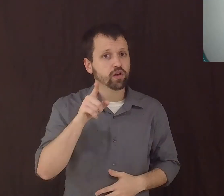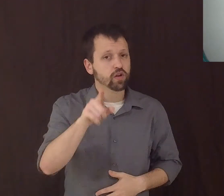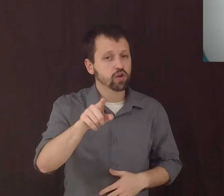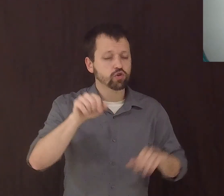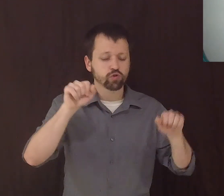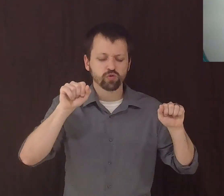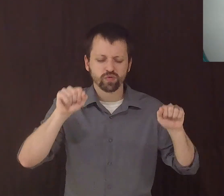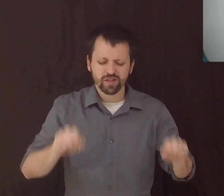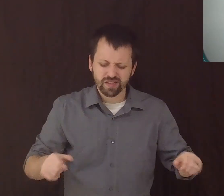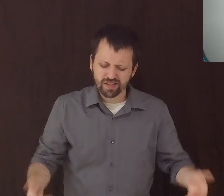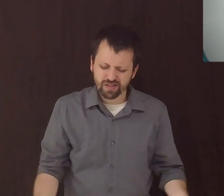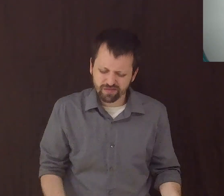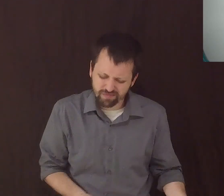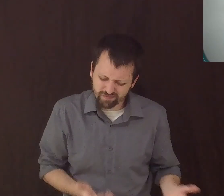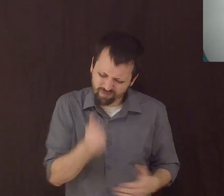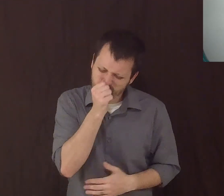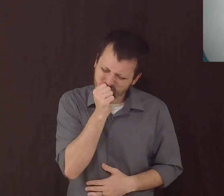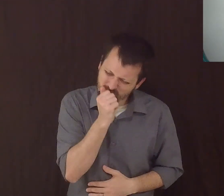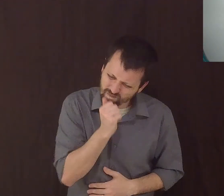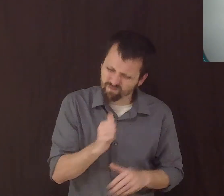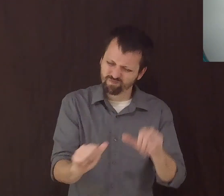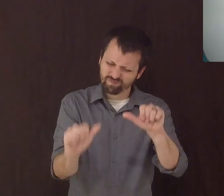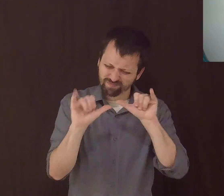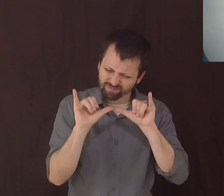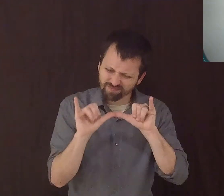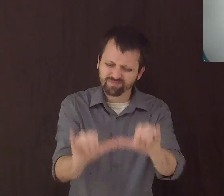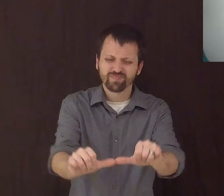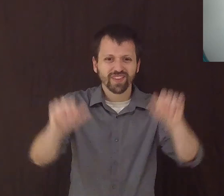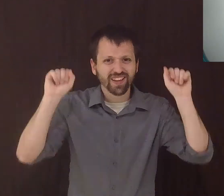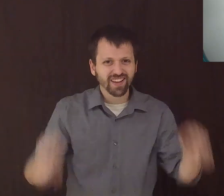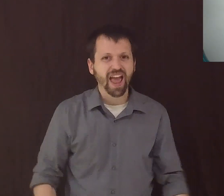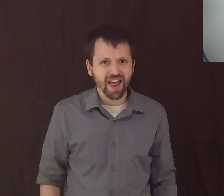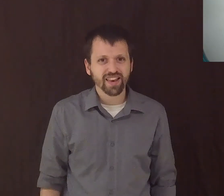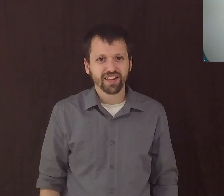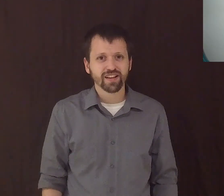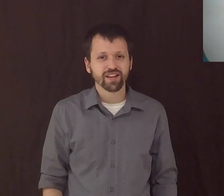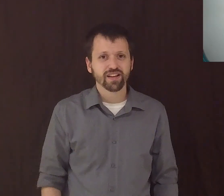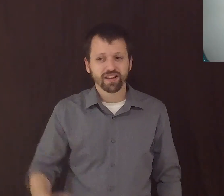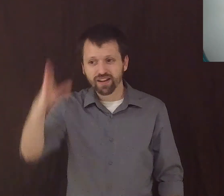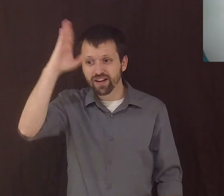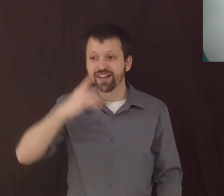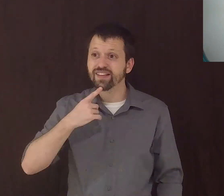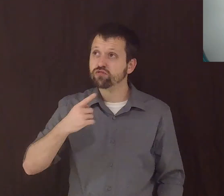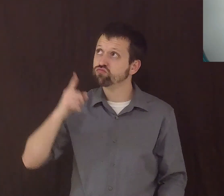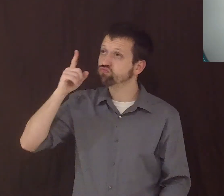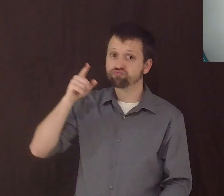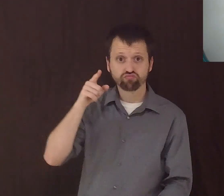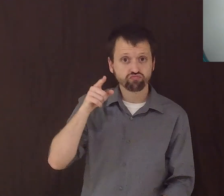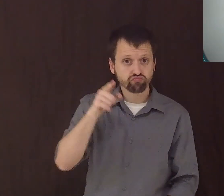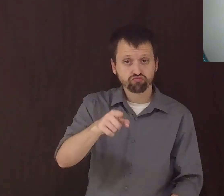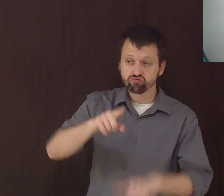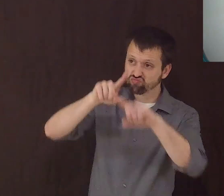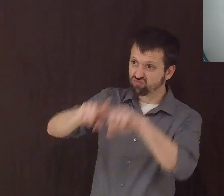able to bear it, to endure it. God says, no, I'm not. You know what? If you rely on me, I'm not going to let you